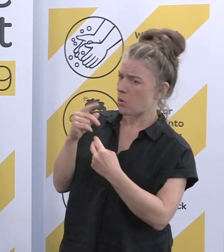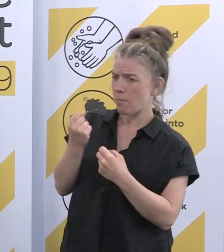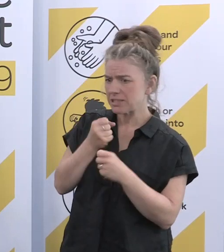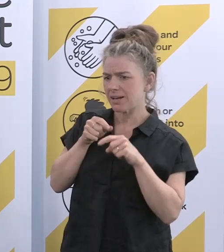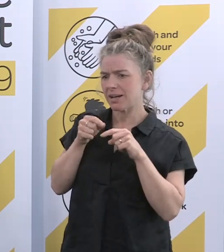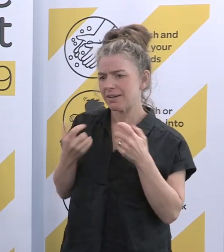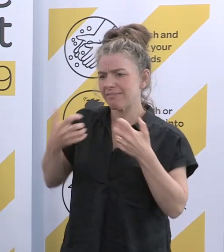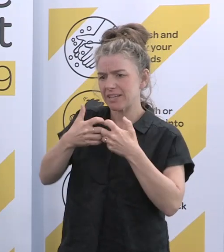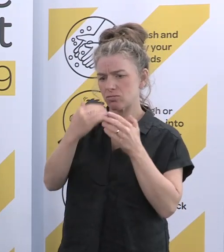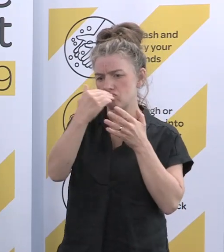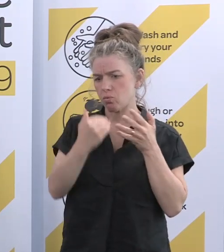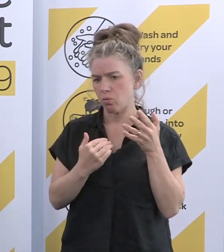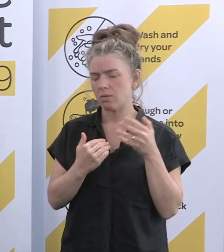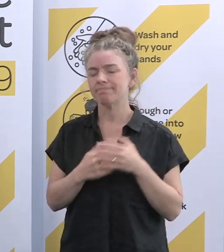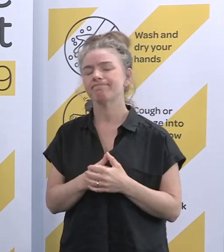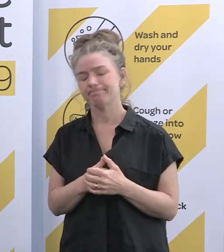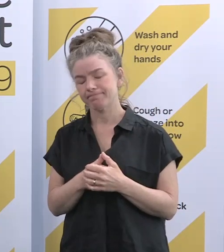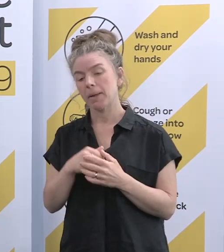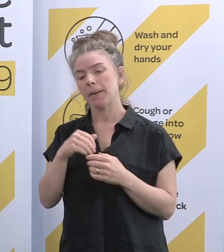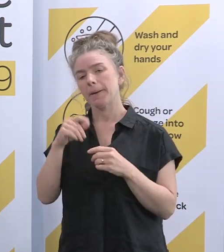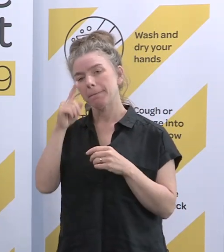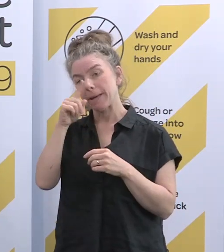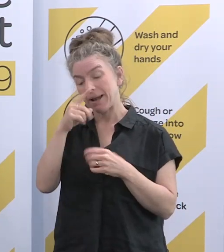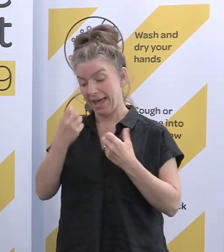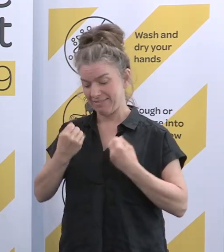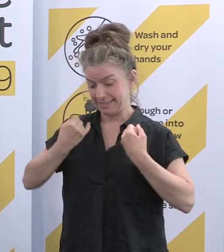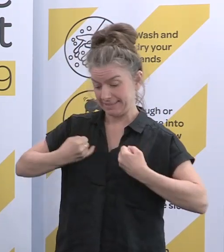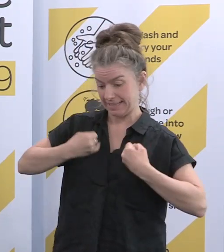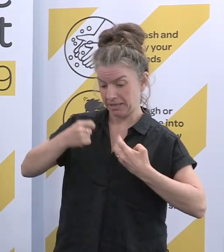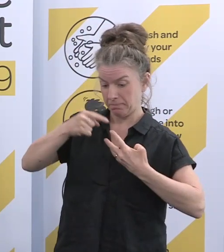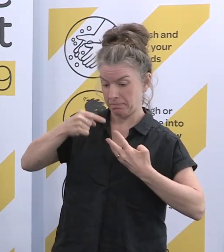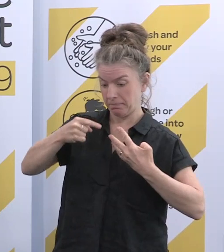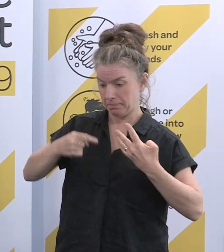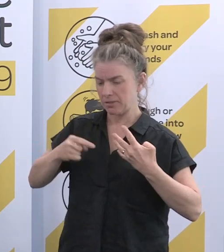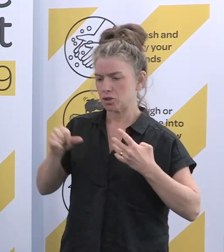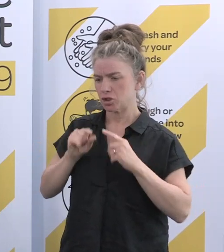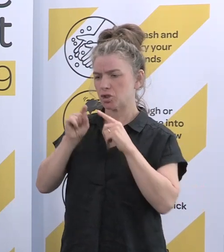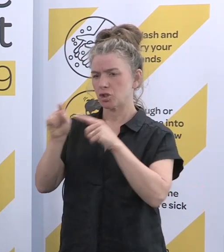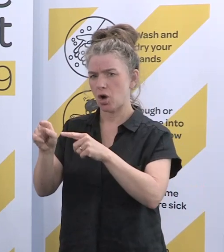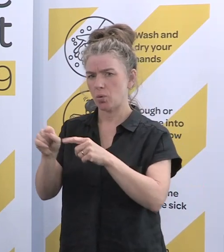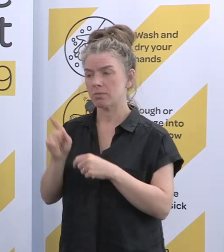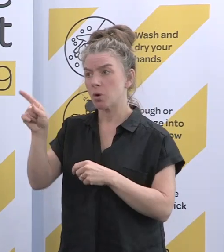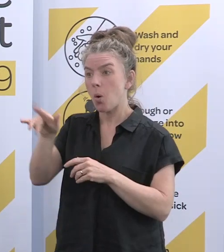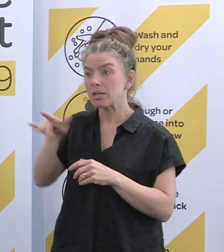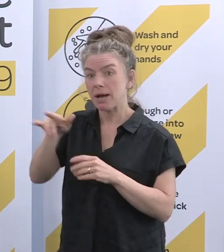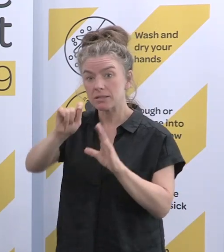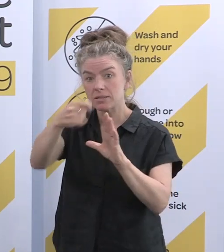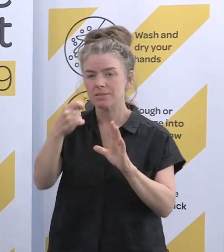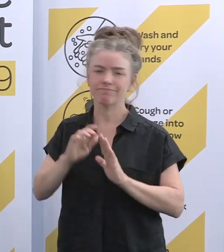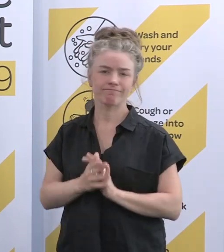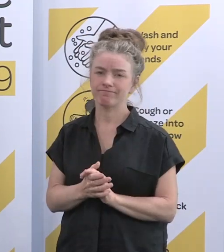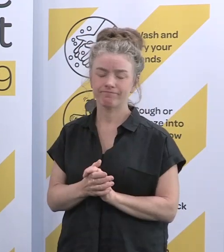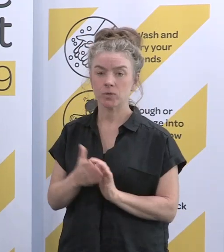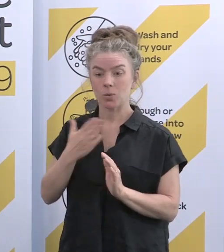Well, people should go if they have symptoms and are concerned, because they won't automatically get swabbed. So what we do want to do is